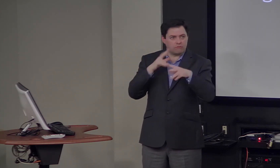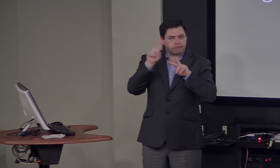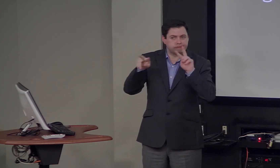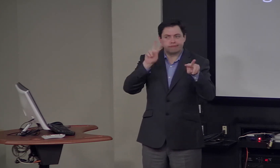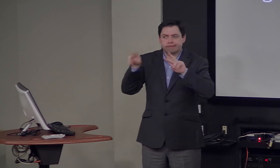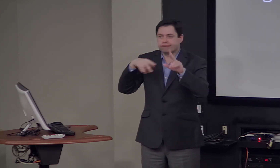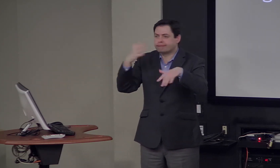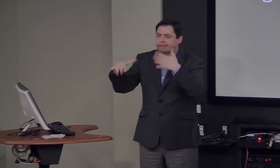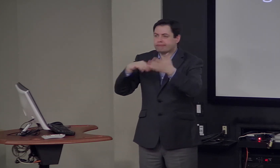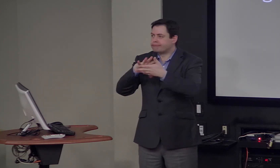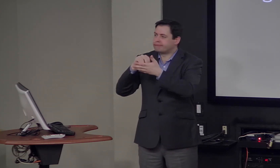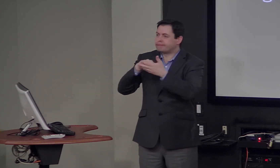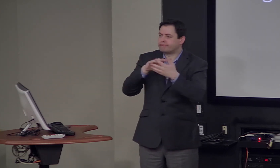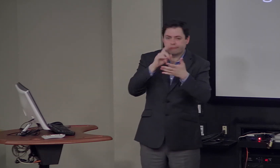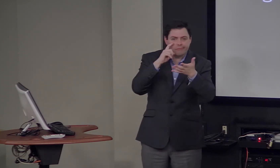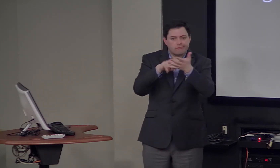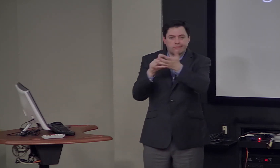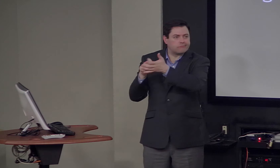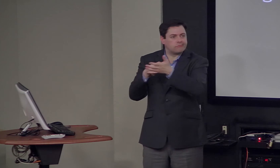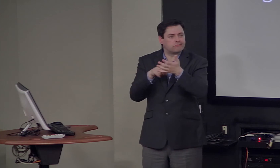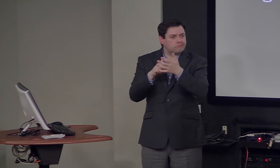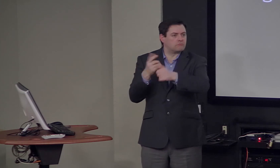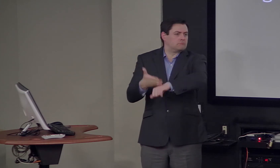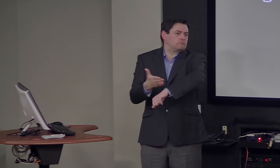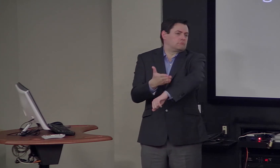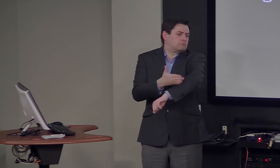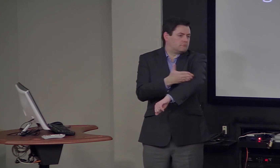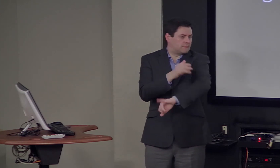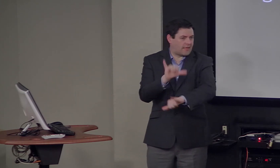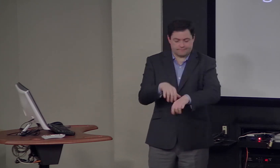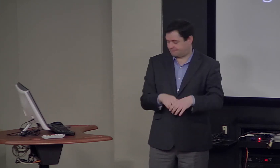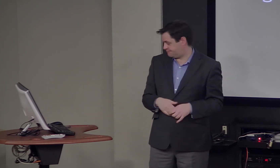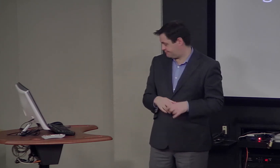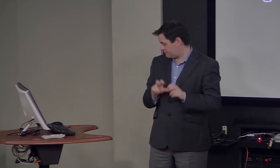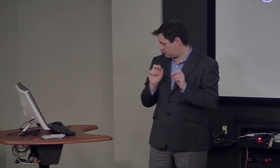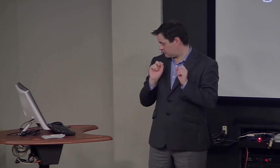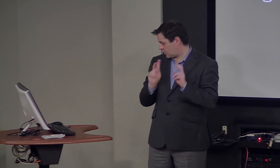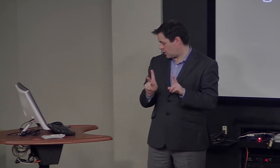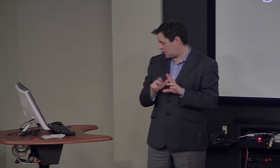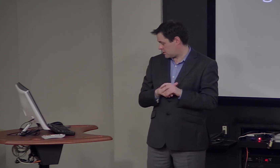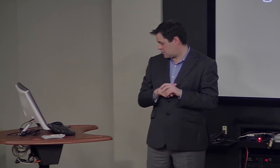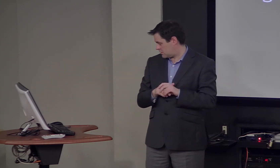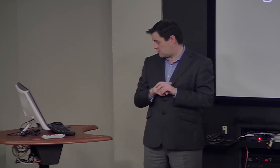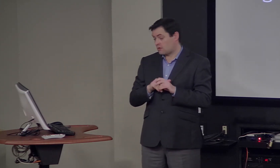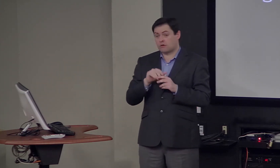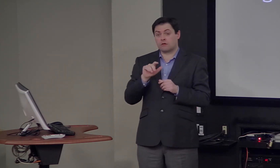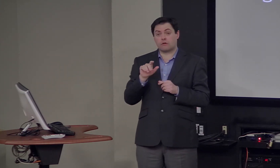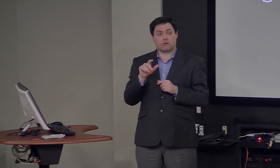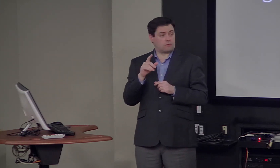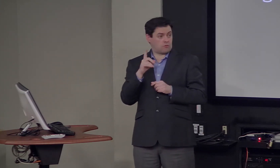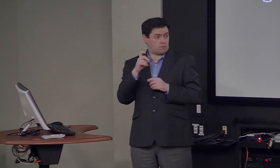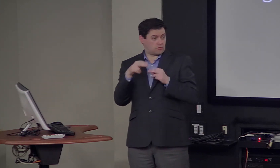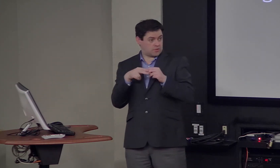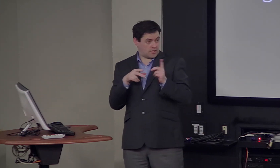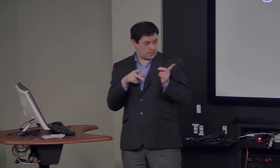through their years of learning, and that learning doesn't end at graduation, that it's more of a lifelong English learning acquisition process that they embark